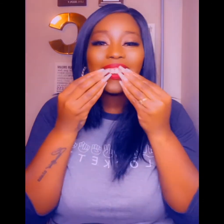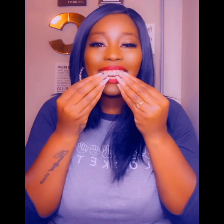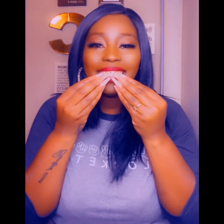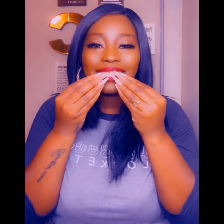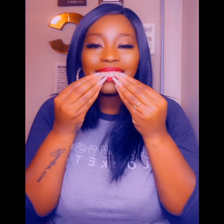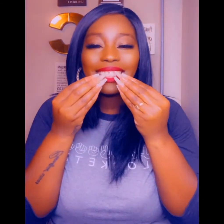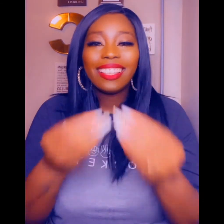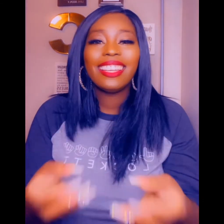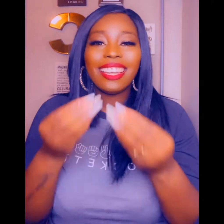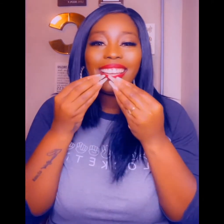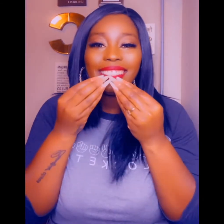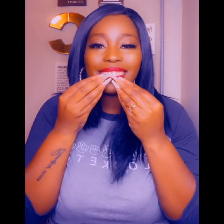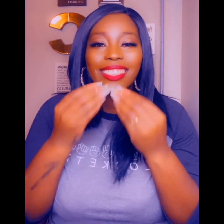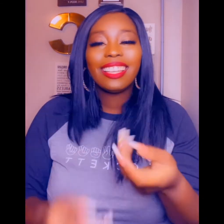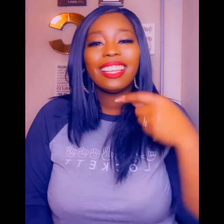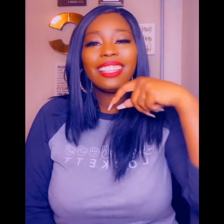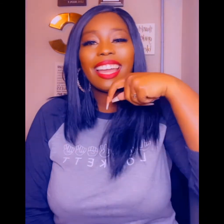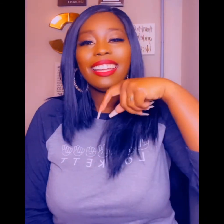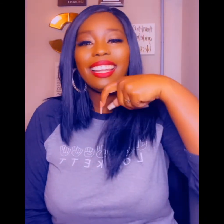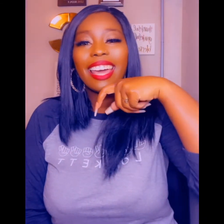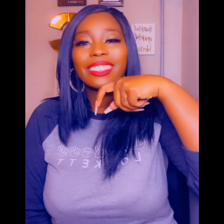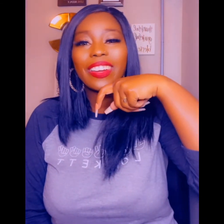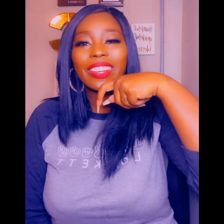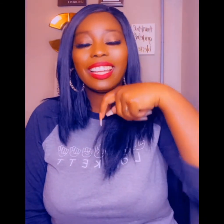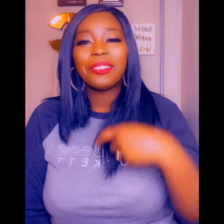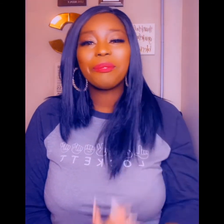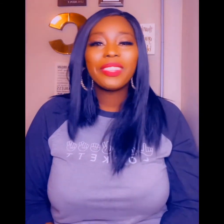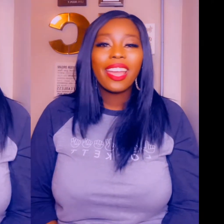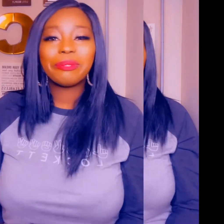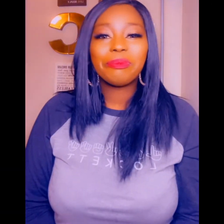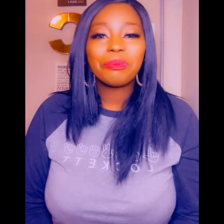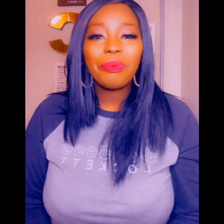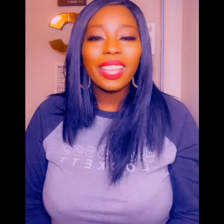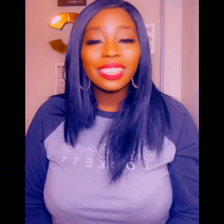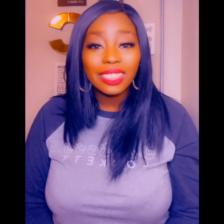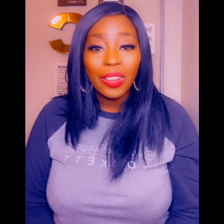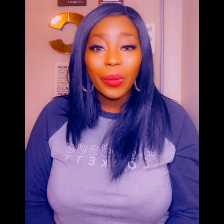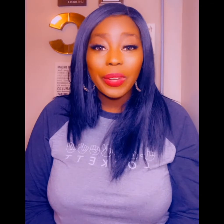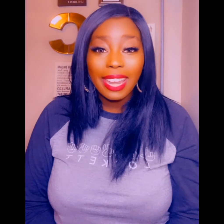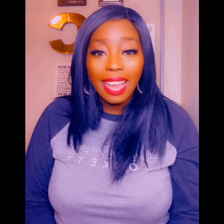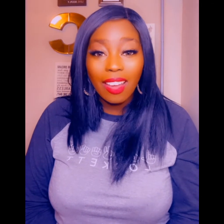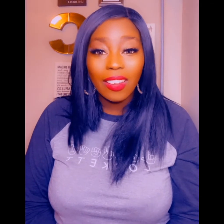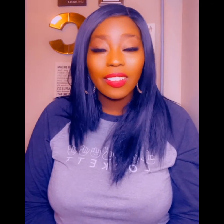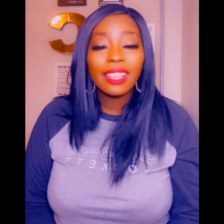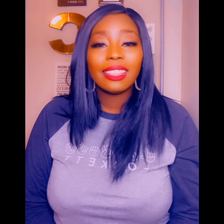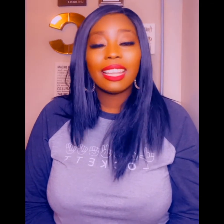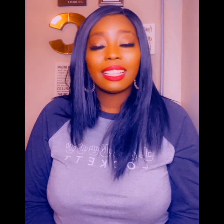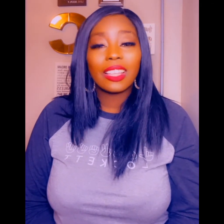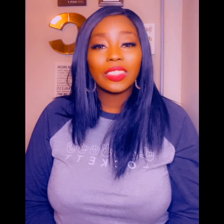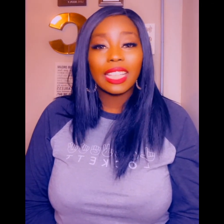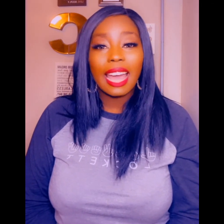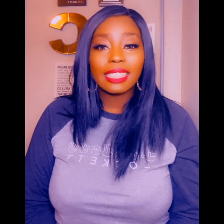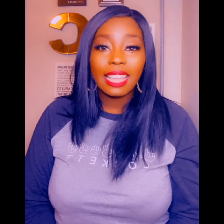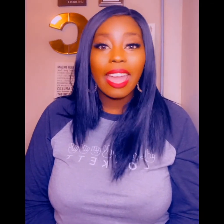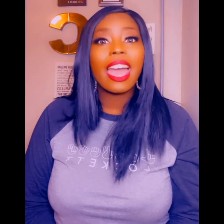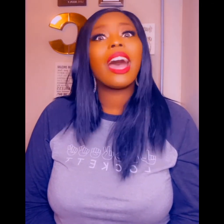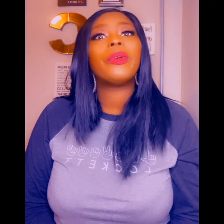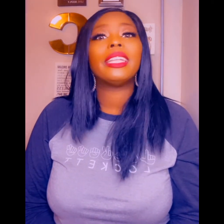eat. Y'all eat a lot of turkey. All right. So now that I taught you guys that, I want to teach